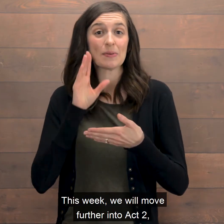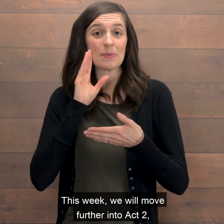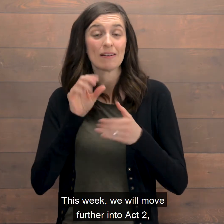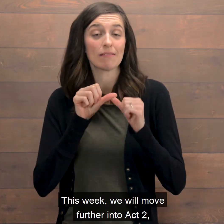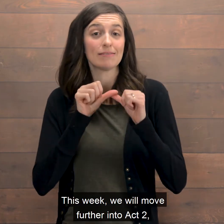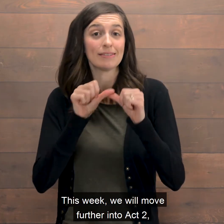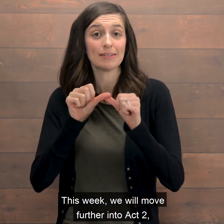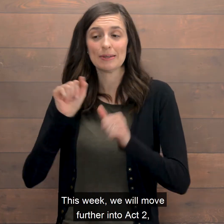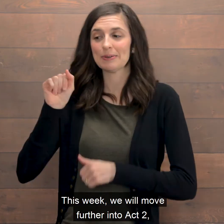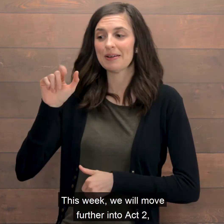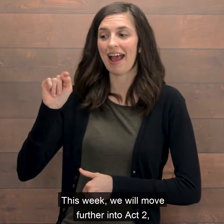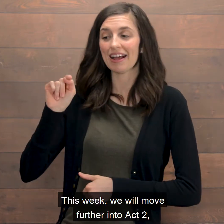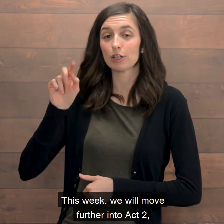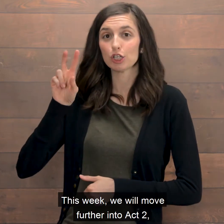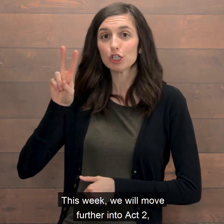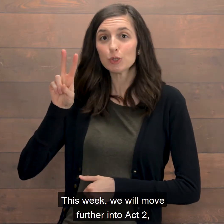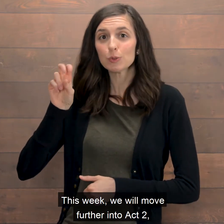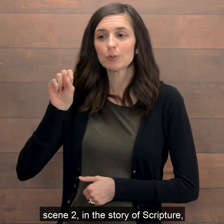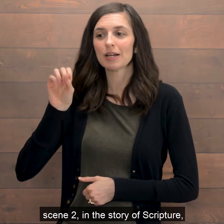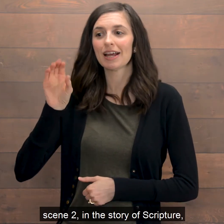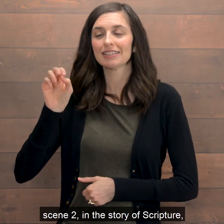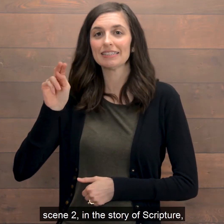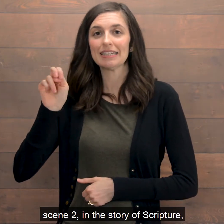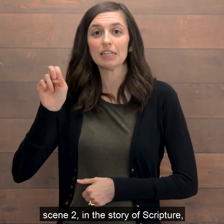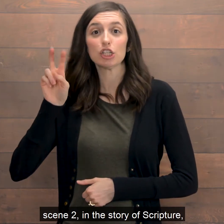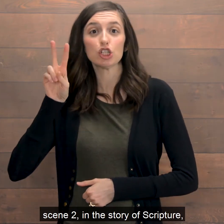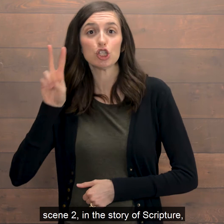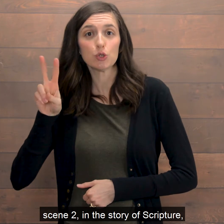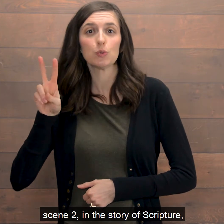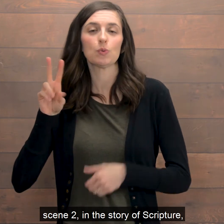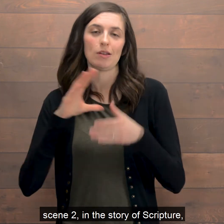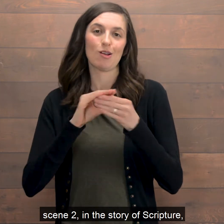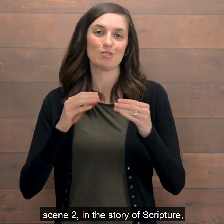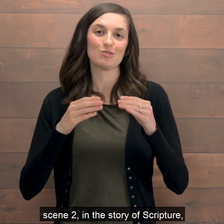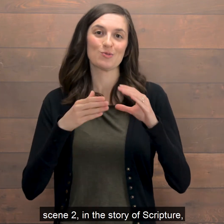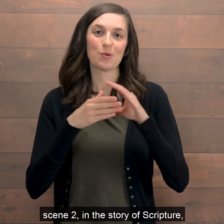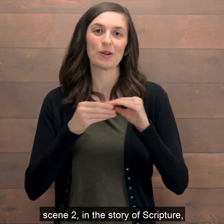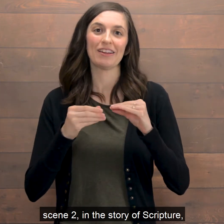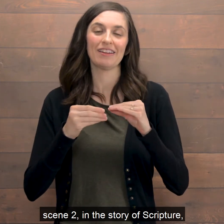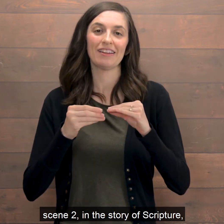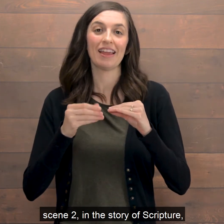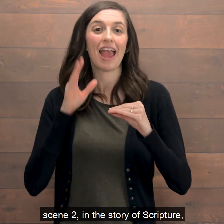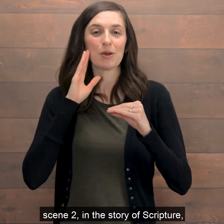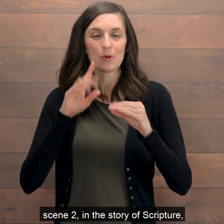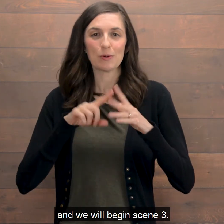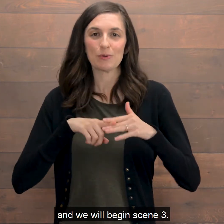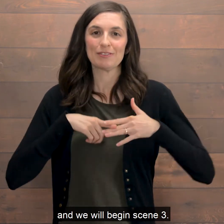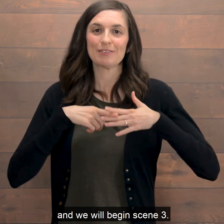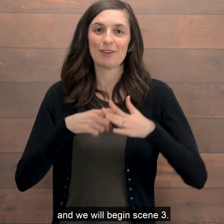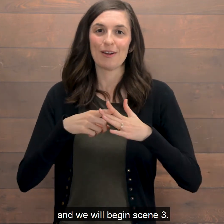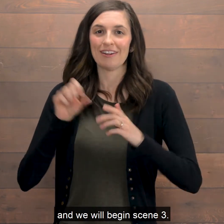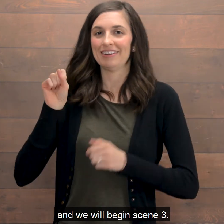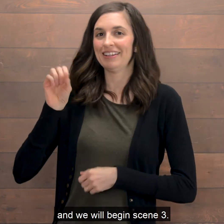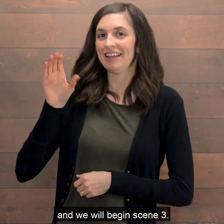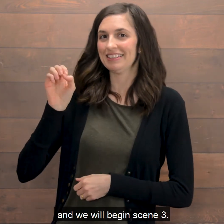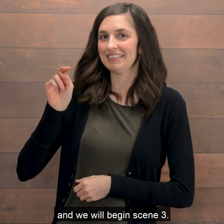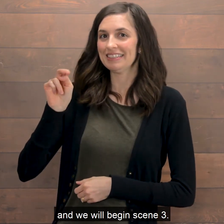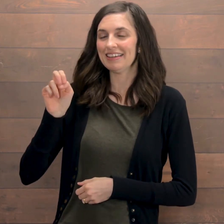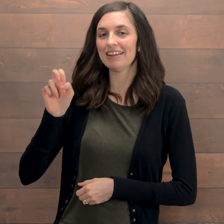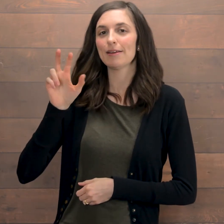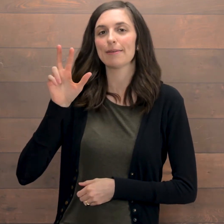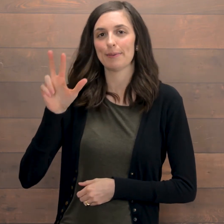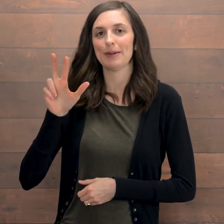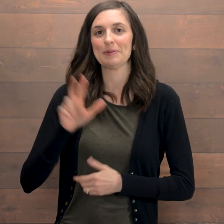This week we will move further into Act 2, Scene 2, in the story of Scripture. And we will begin Scene